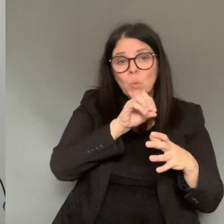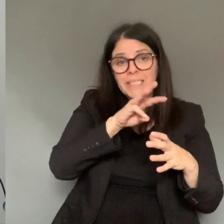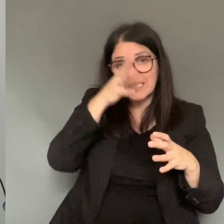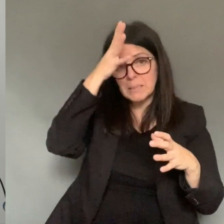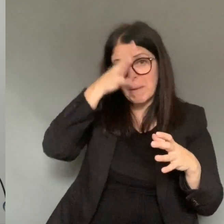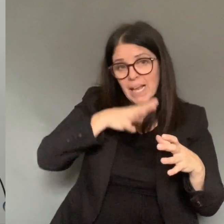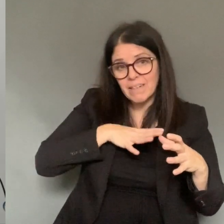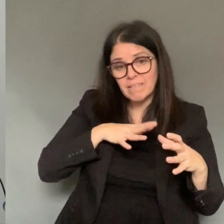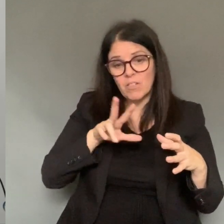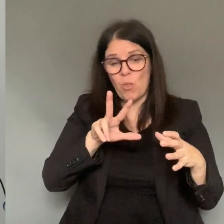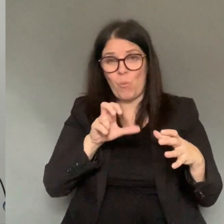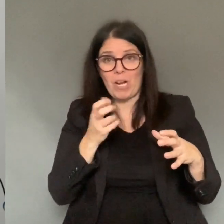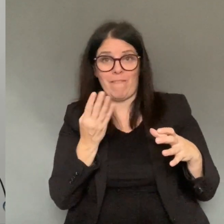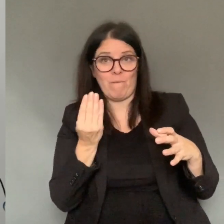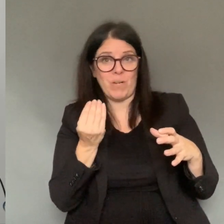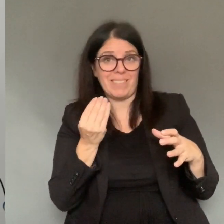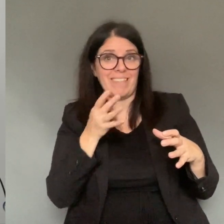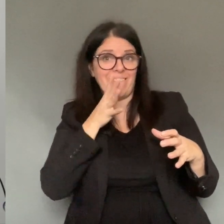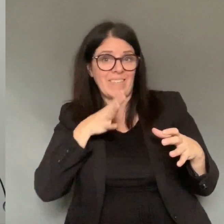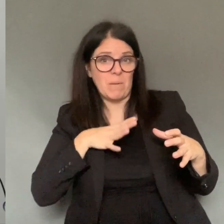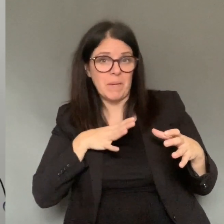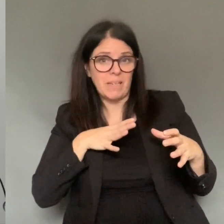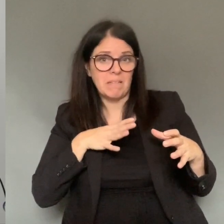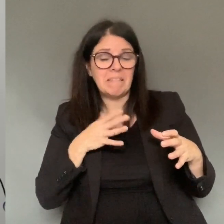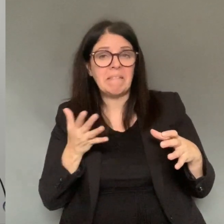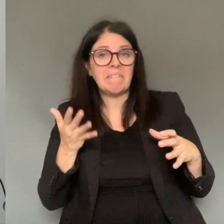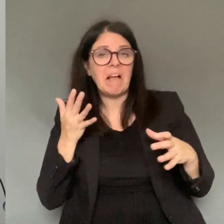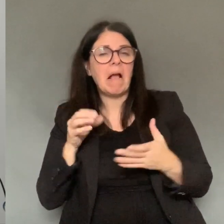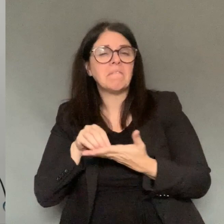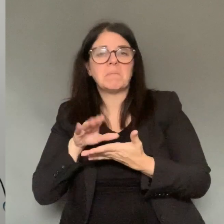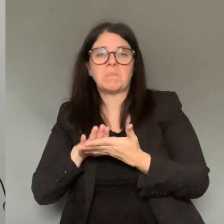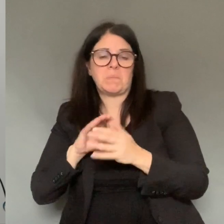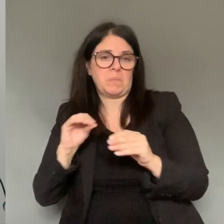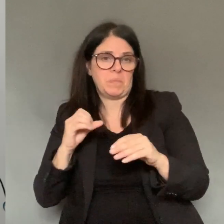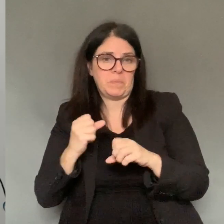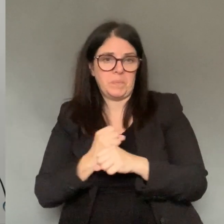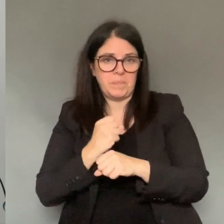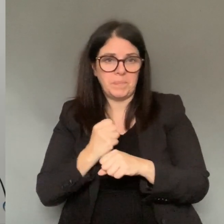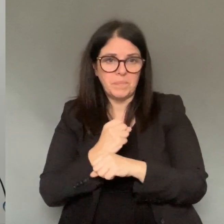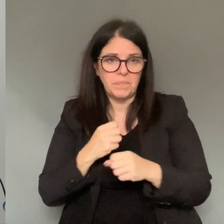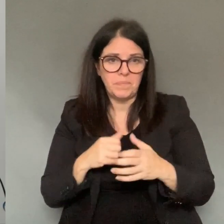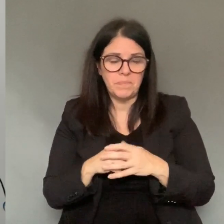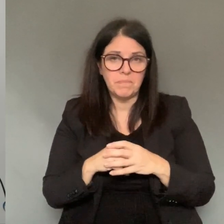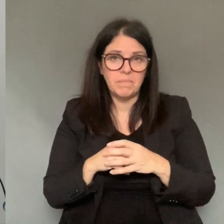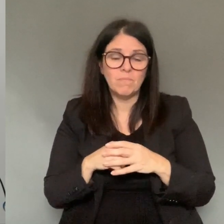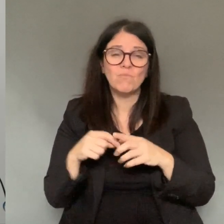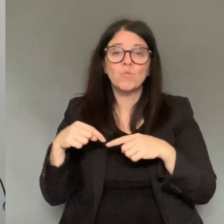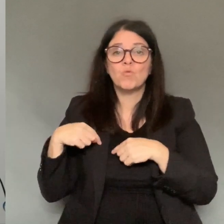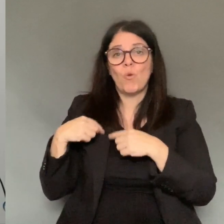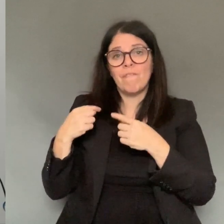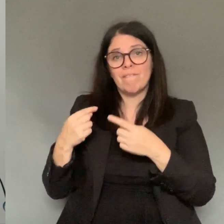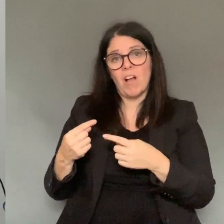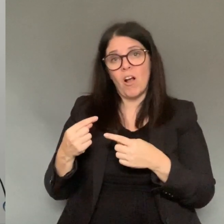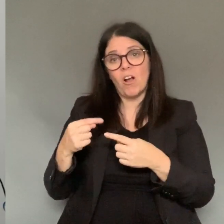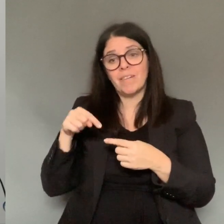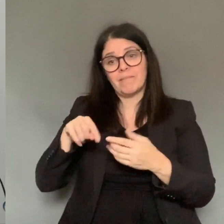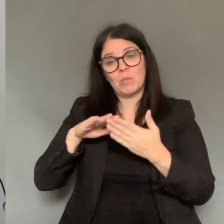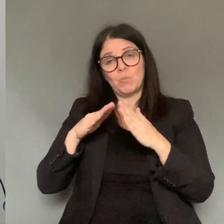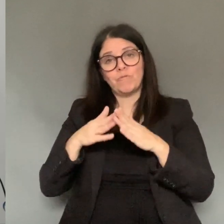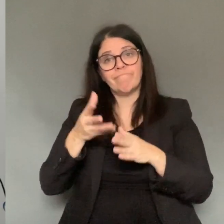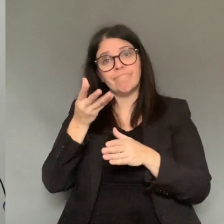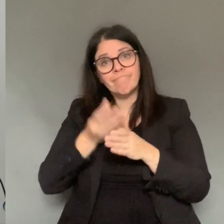COVID-19, complete the online self-assessment tool available at ontario.ca, contact Telehealth